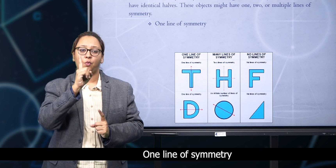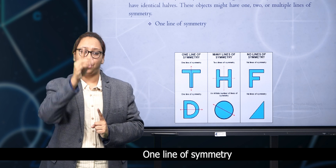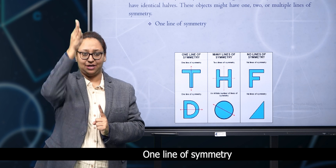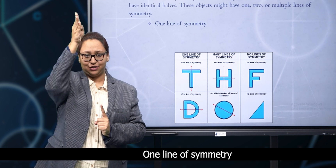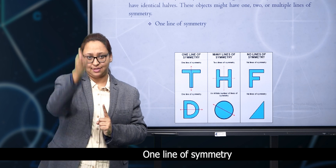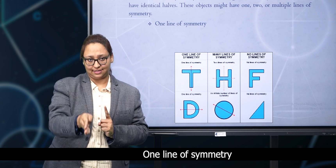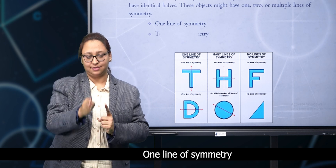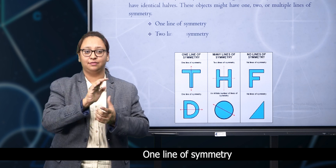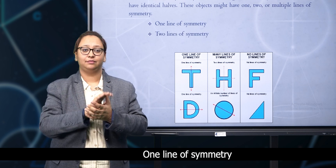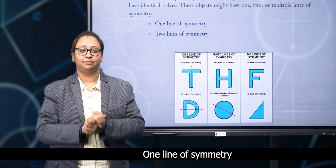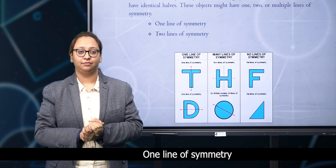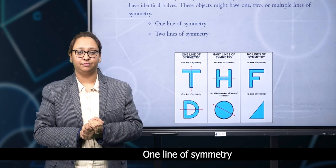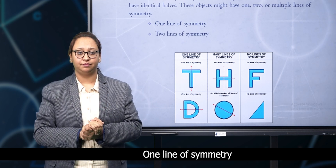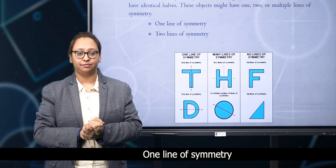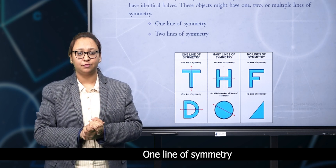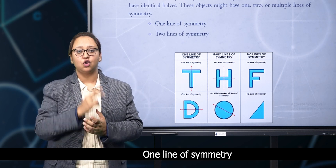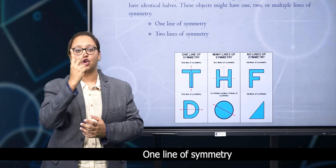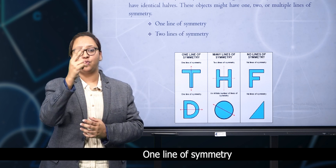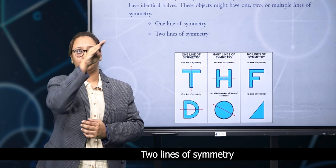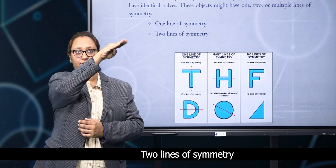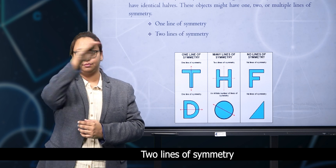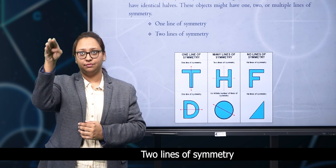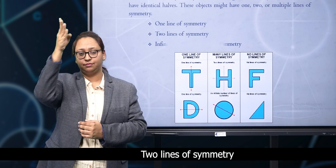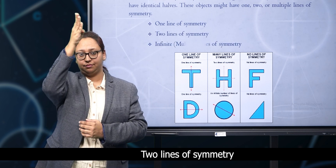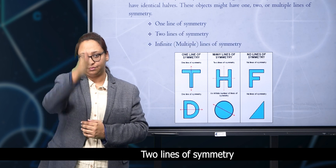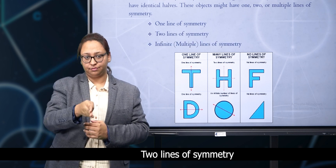One line of symmetry, two lines of symmetry,